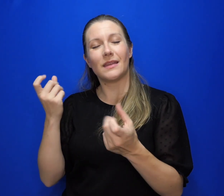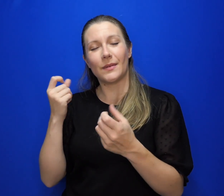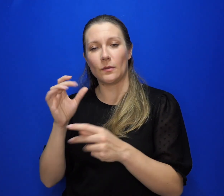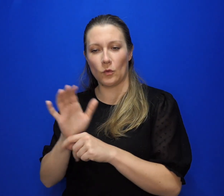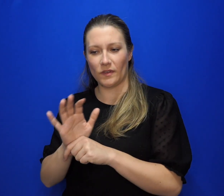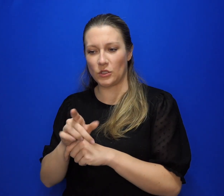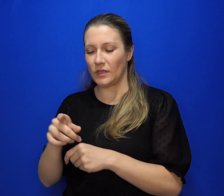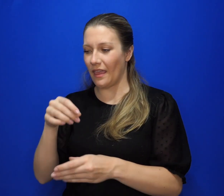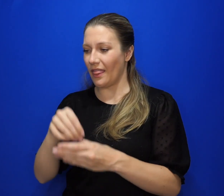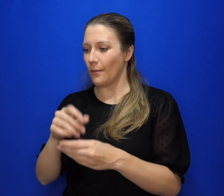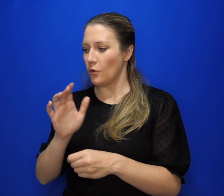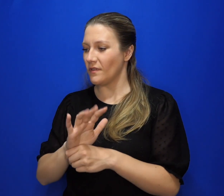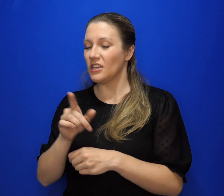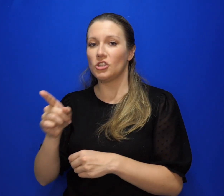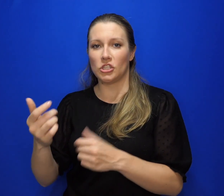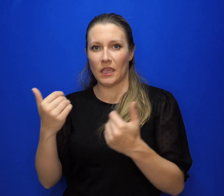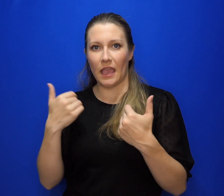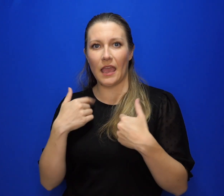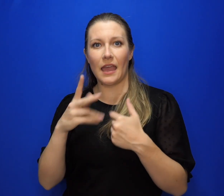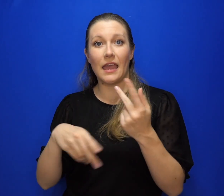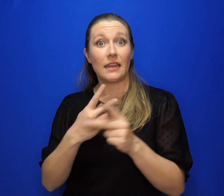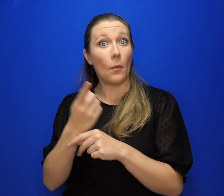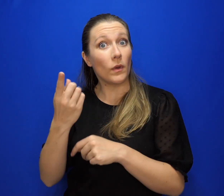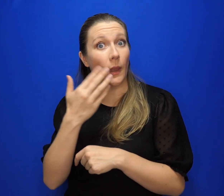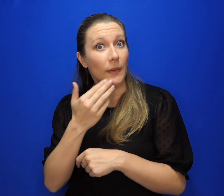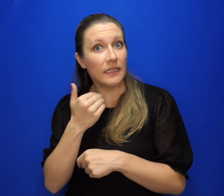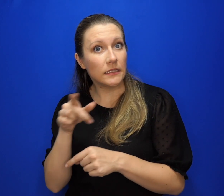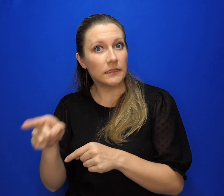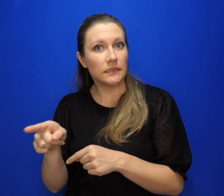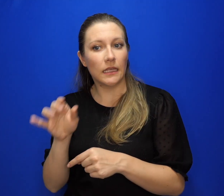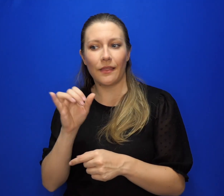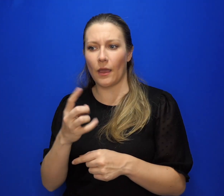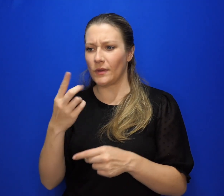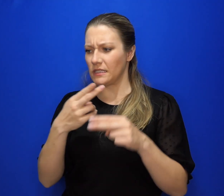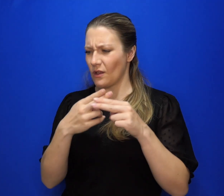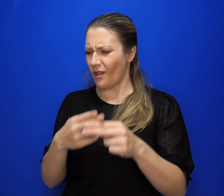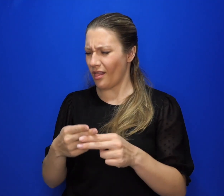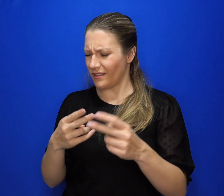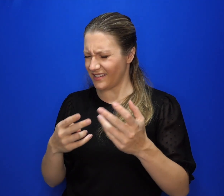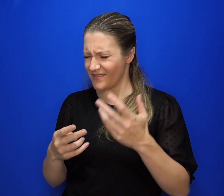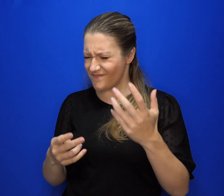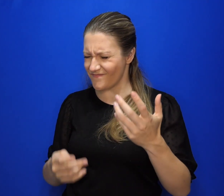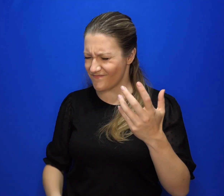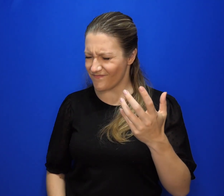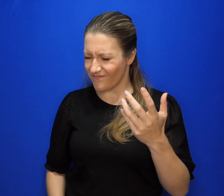had type 1 diabetes. And that one's called... the Southern one.